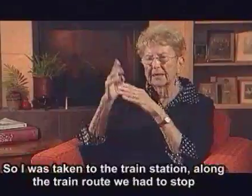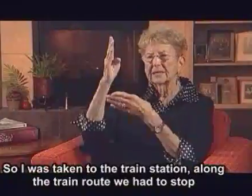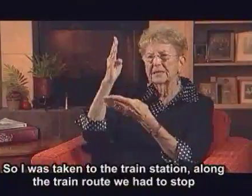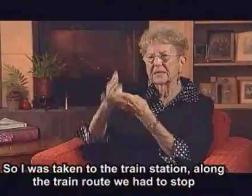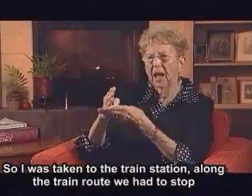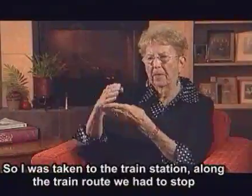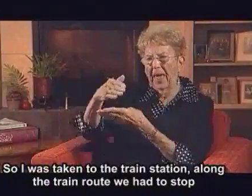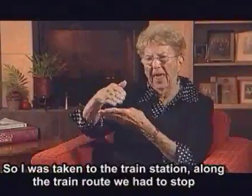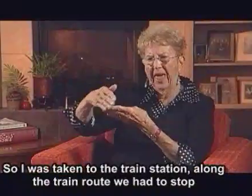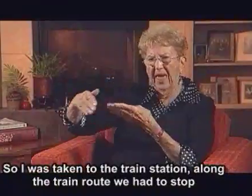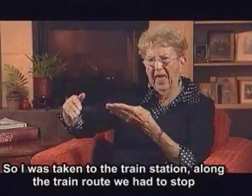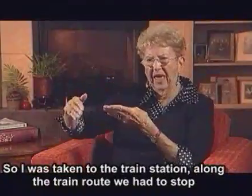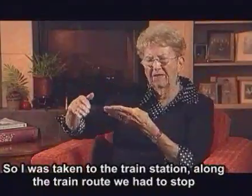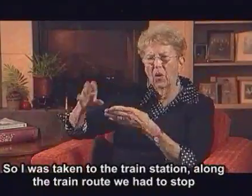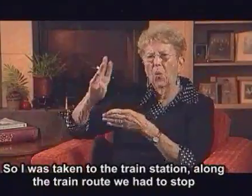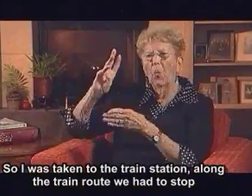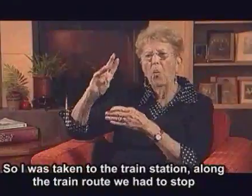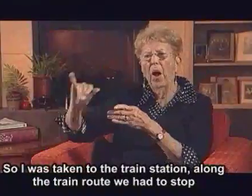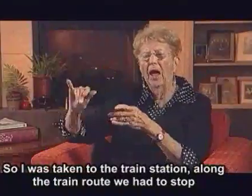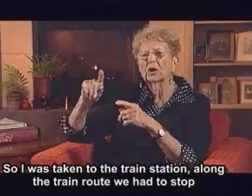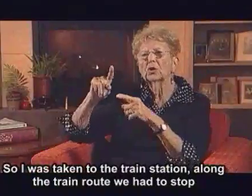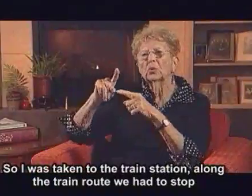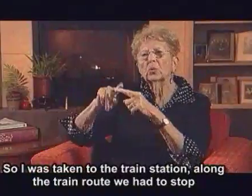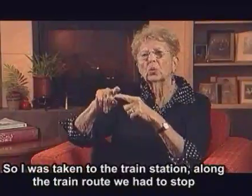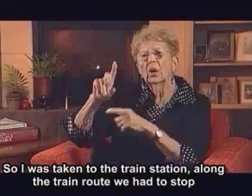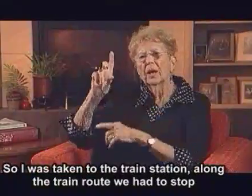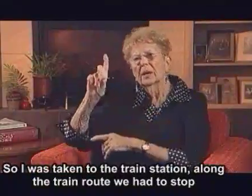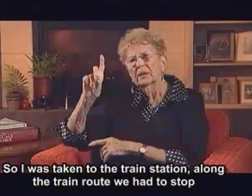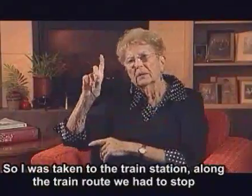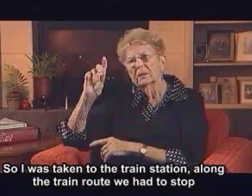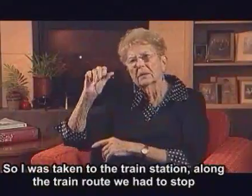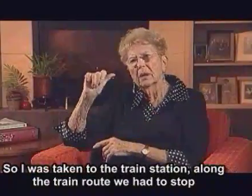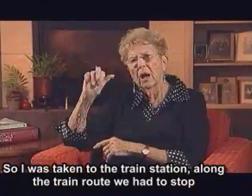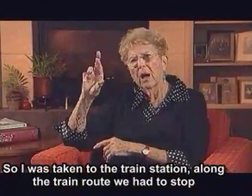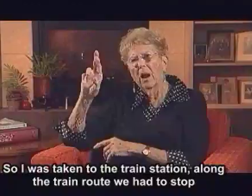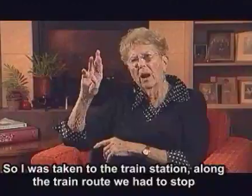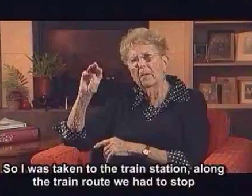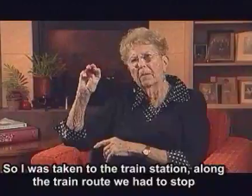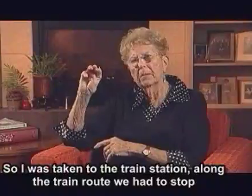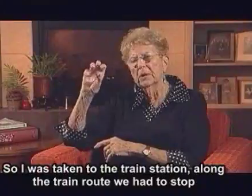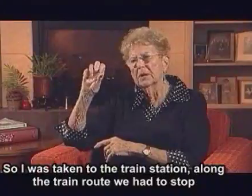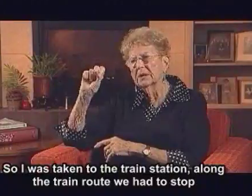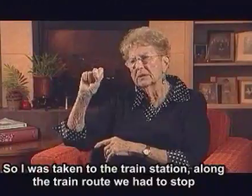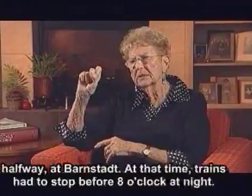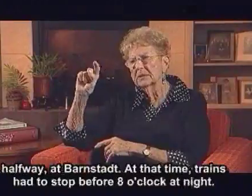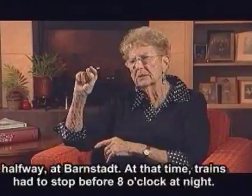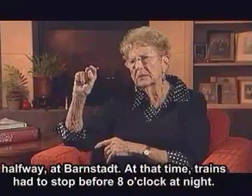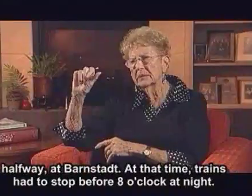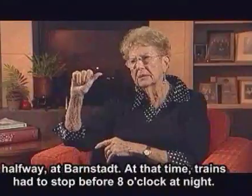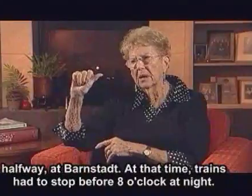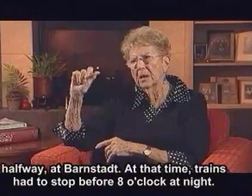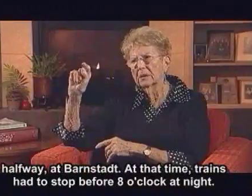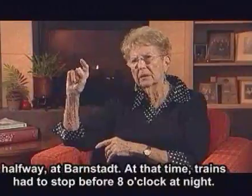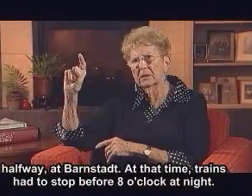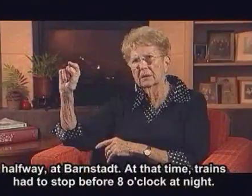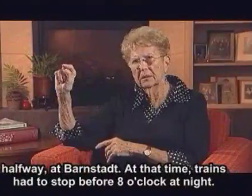So I was taken to the train station. Along the train route, we had to stop halfway